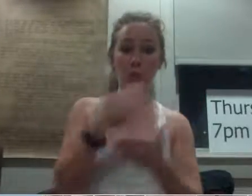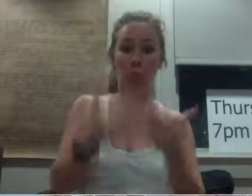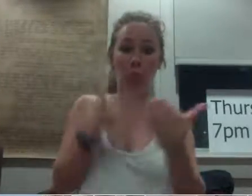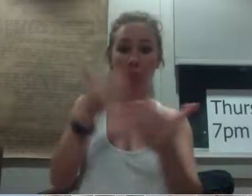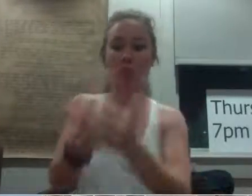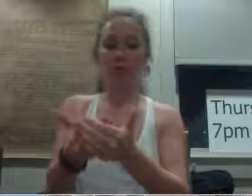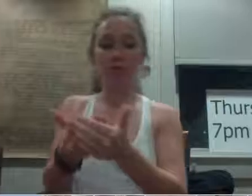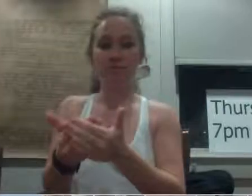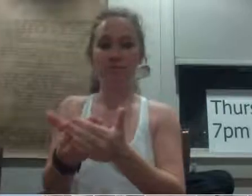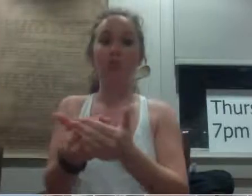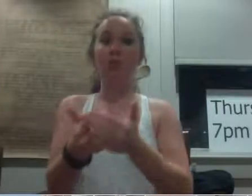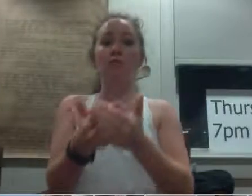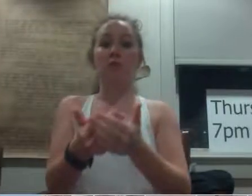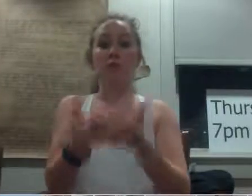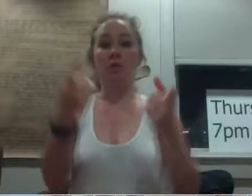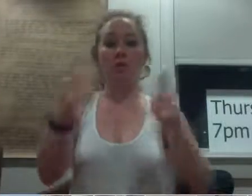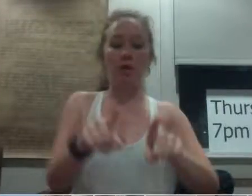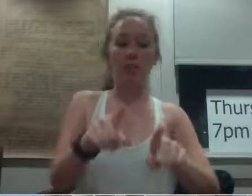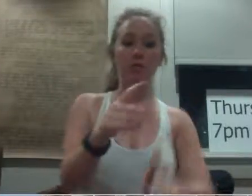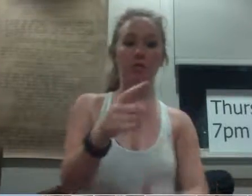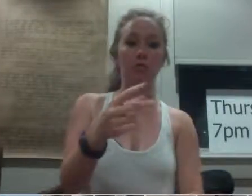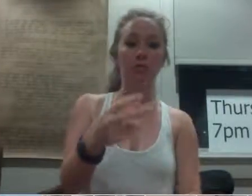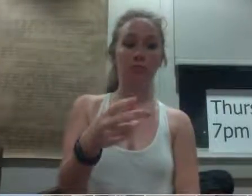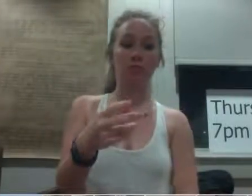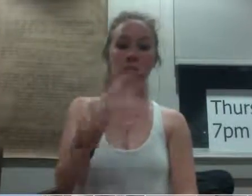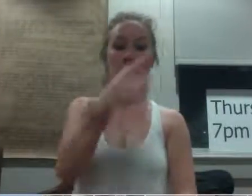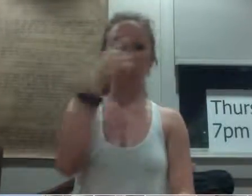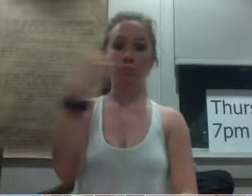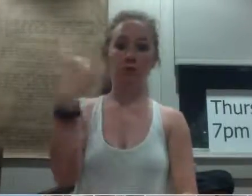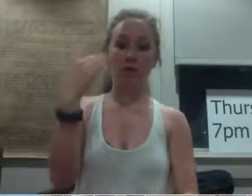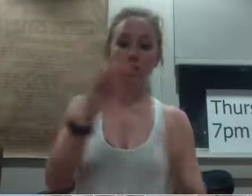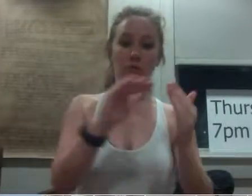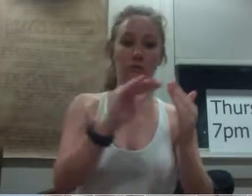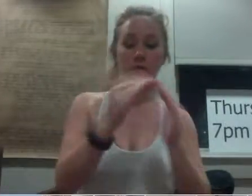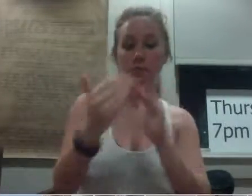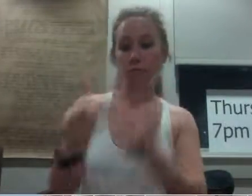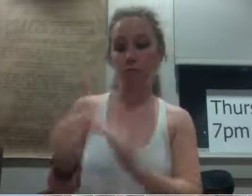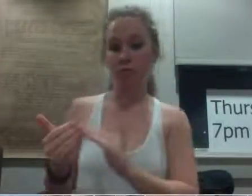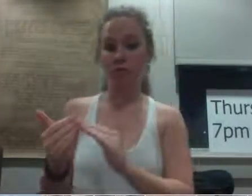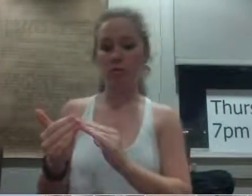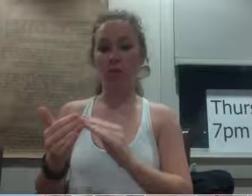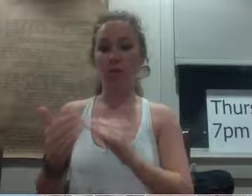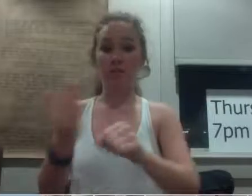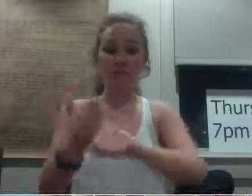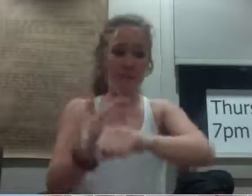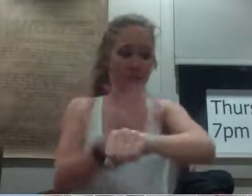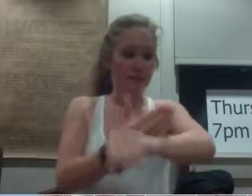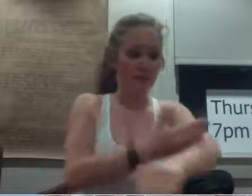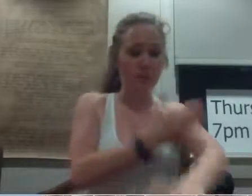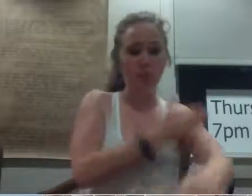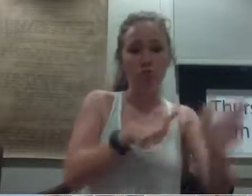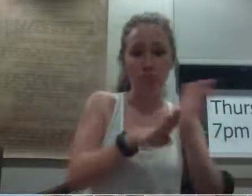means a new birth. And that's what happened in a black community as